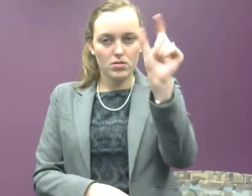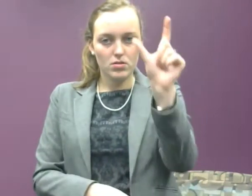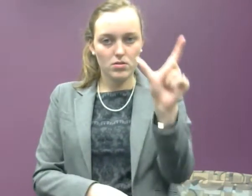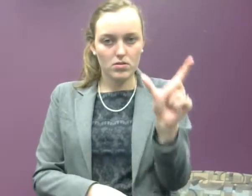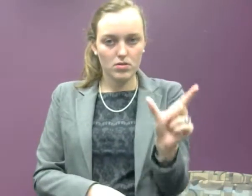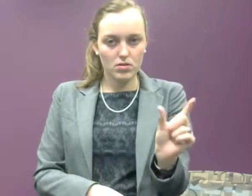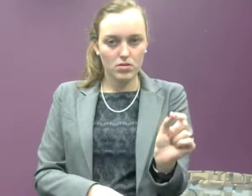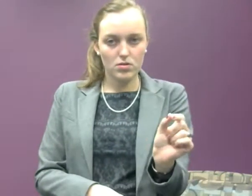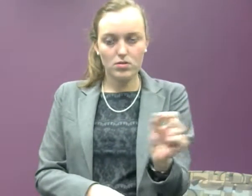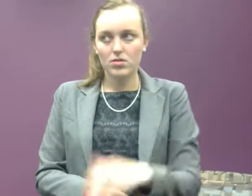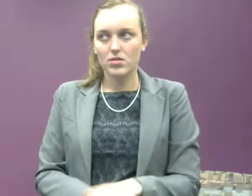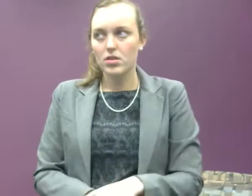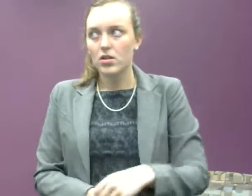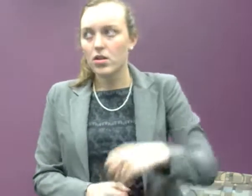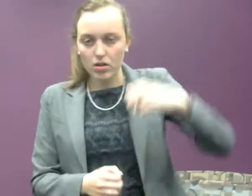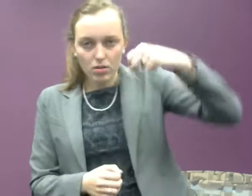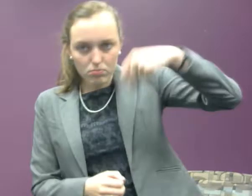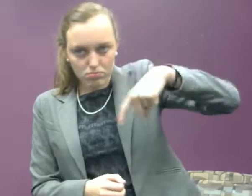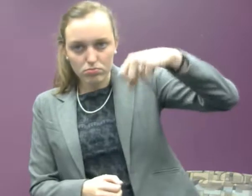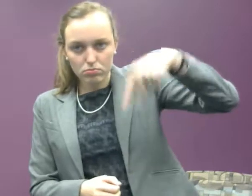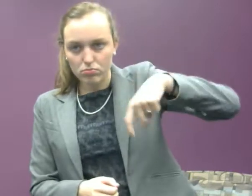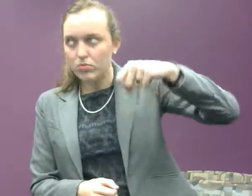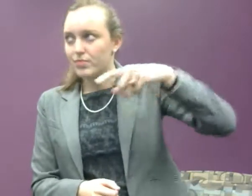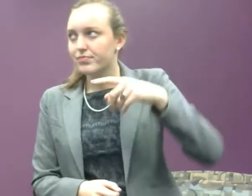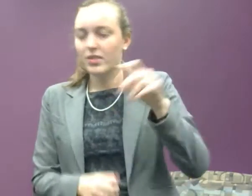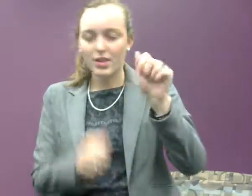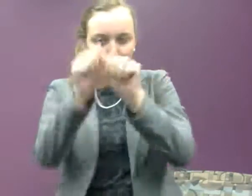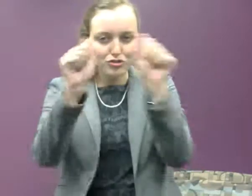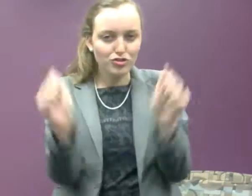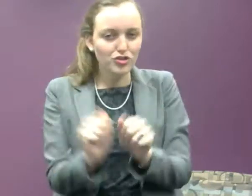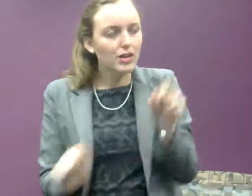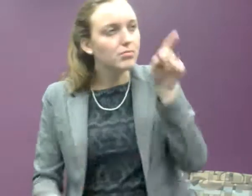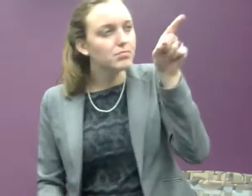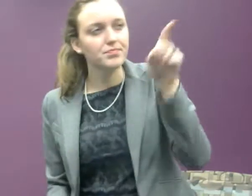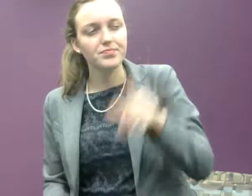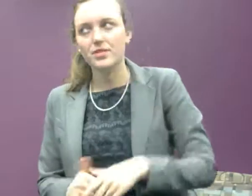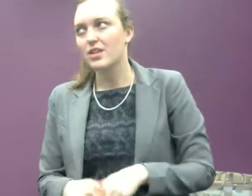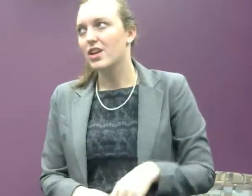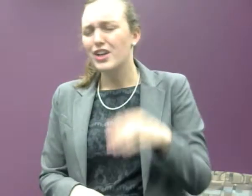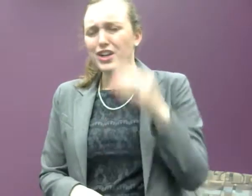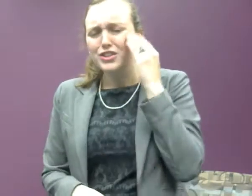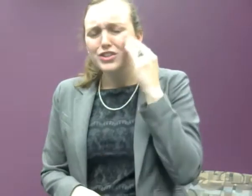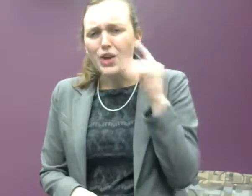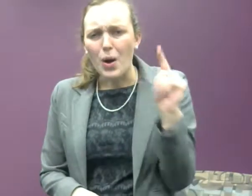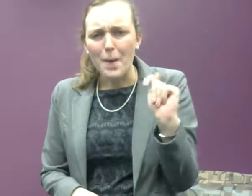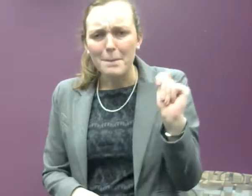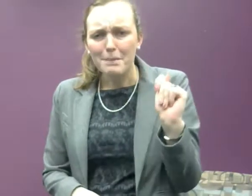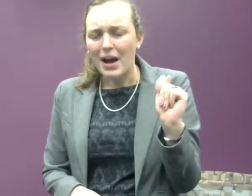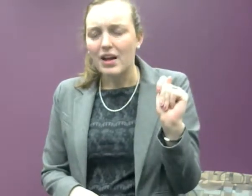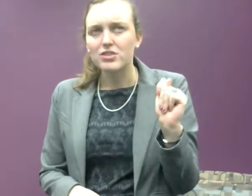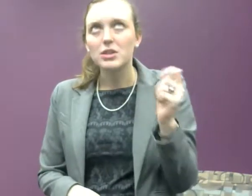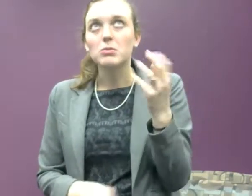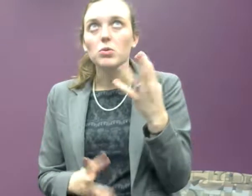faucet. And you know, you're waiting for it to drip, especially if it's in the bathroom and you're trying to sleep. You're waiting for it to drip, waiting for it to